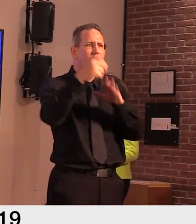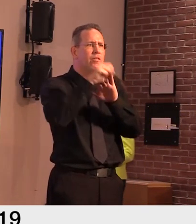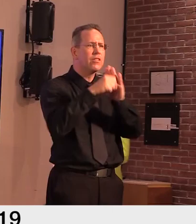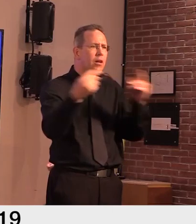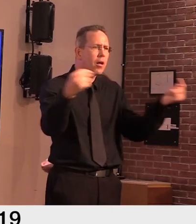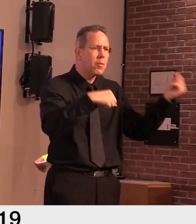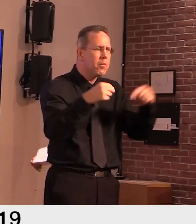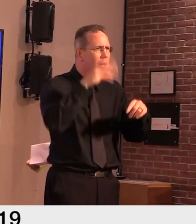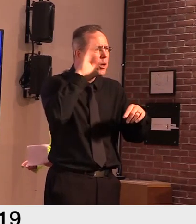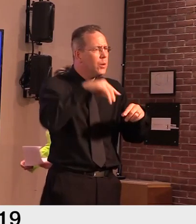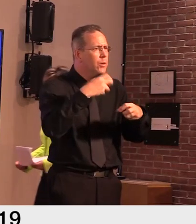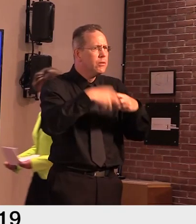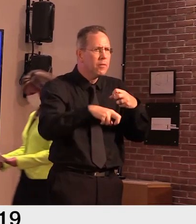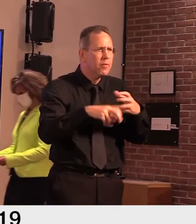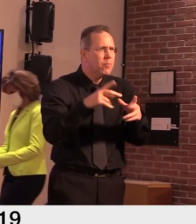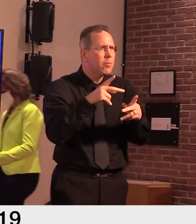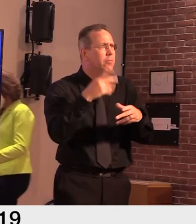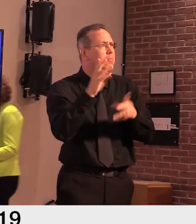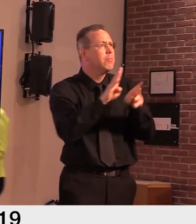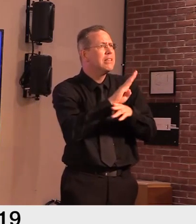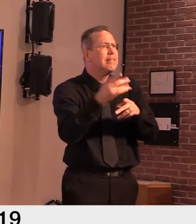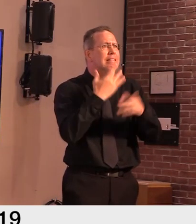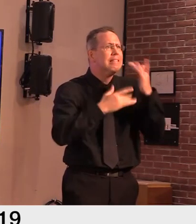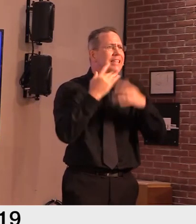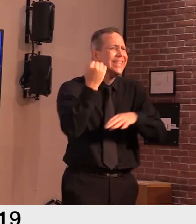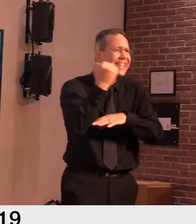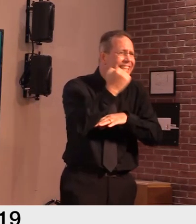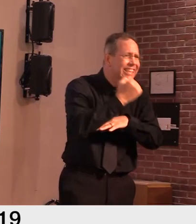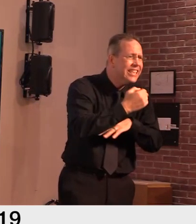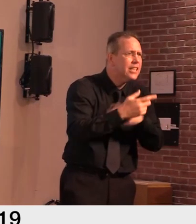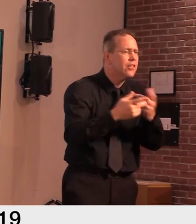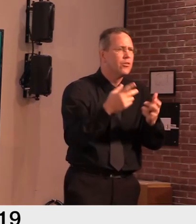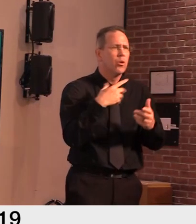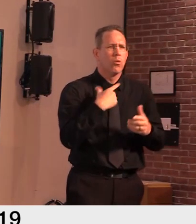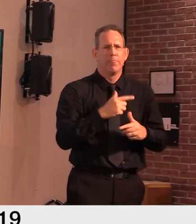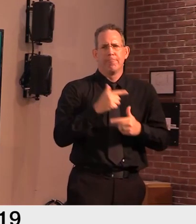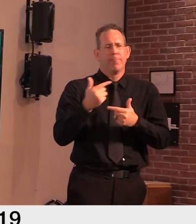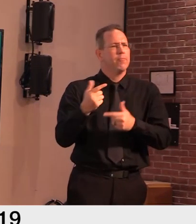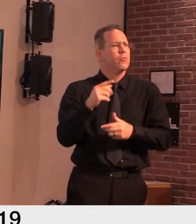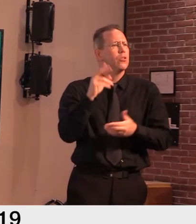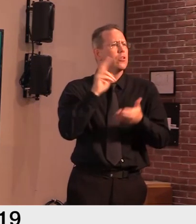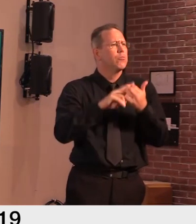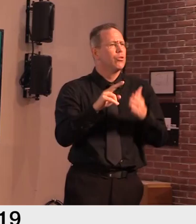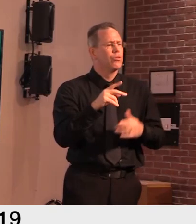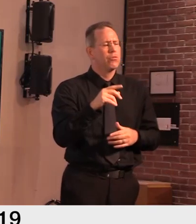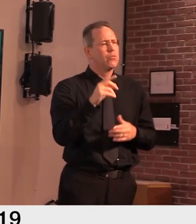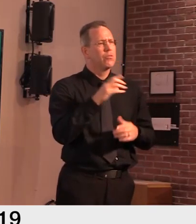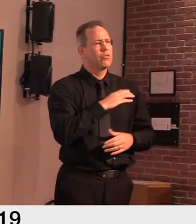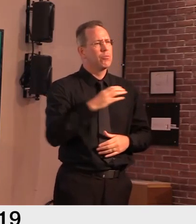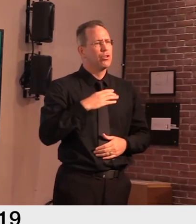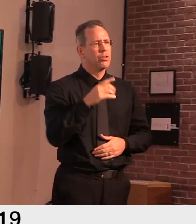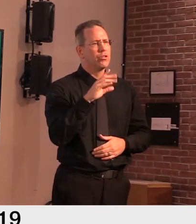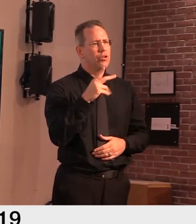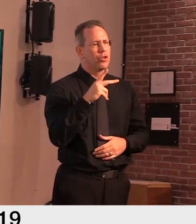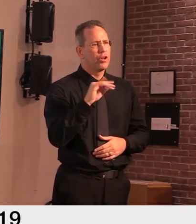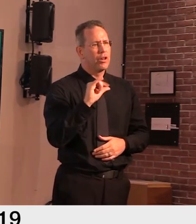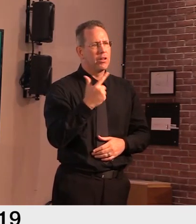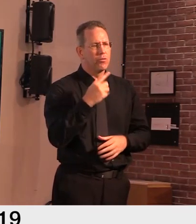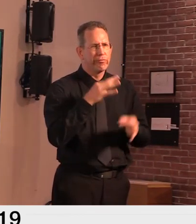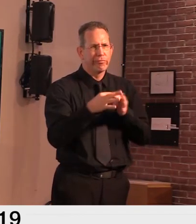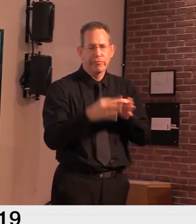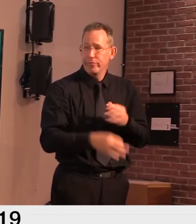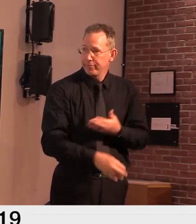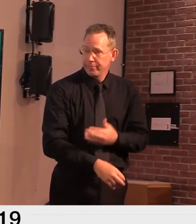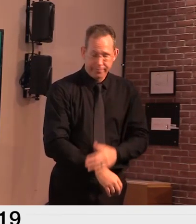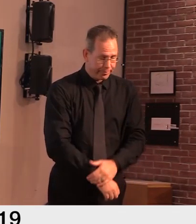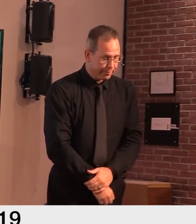sector. Please know we're working every day to find ways to open you up further while limiting the spread of the